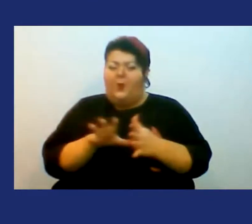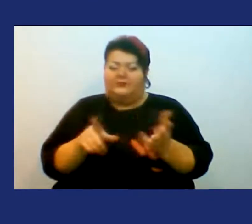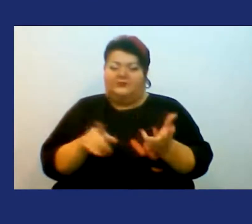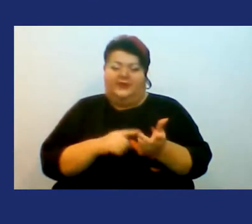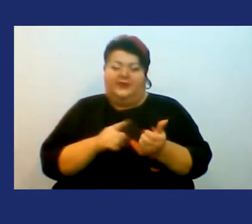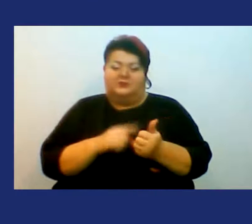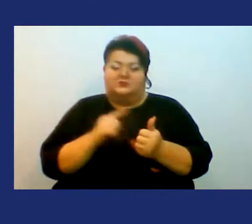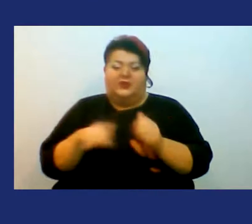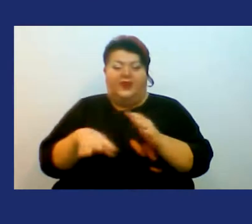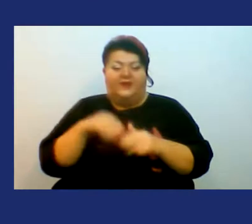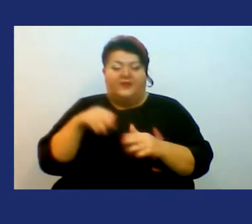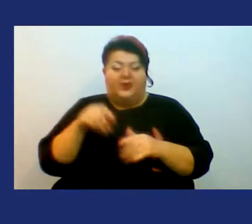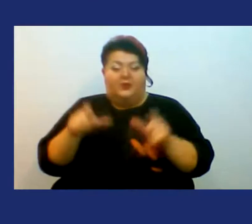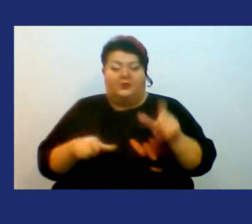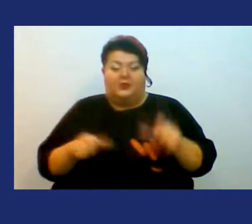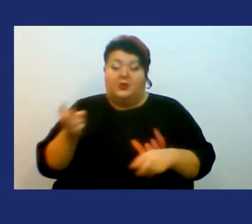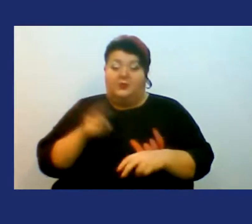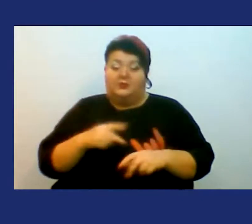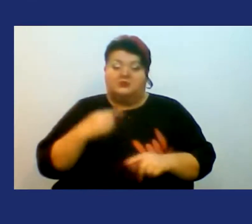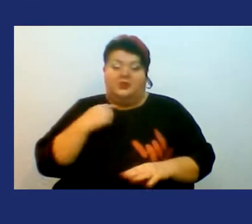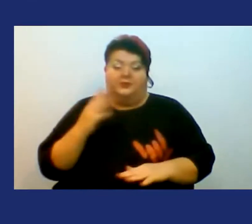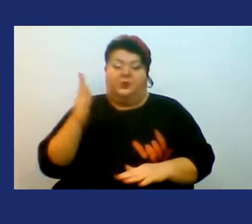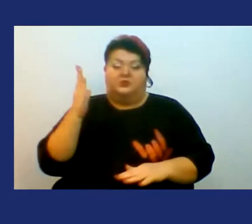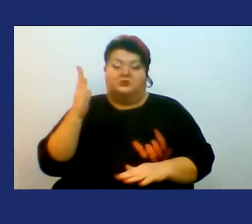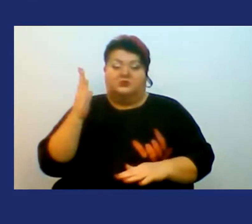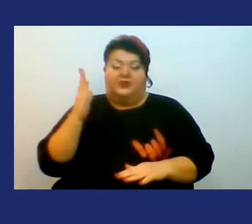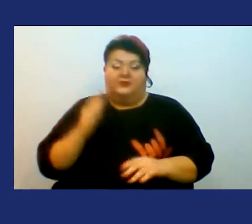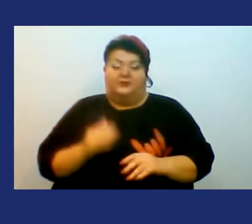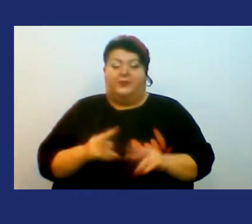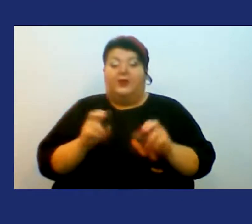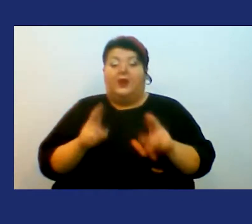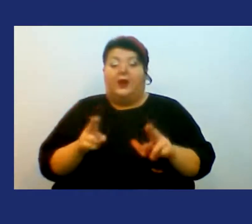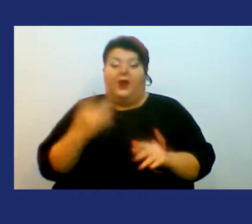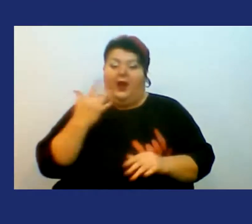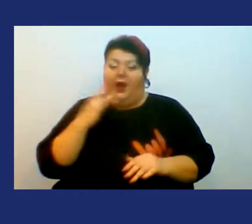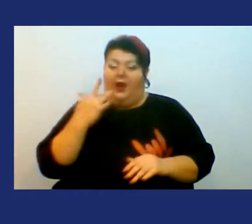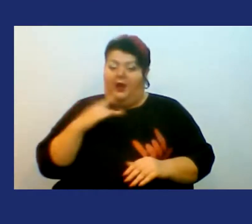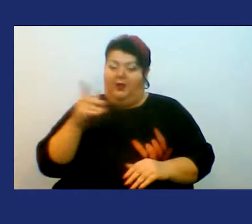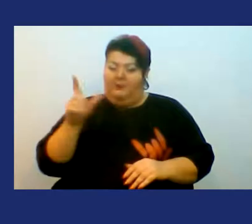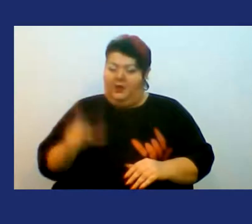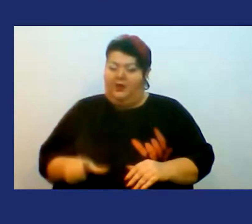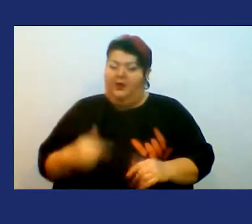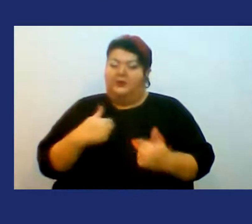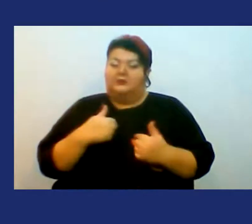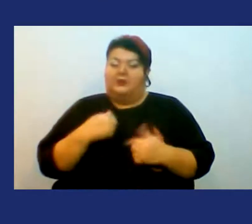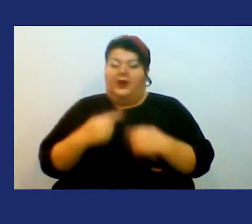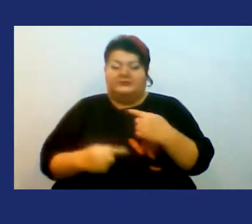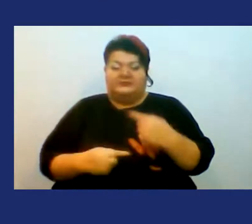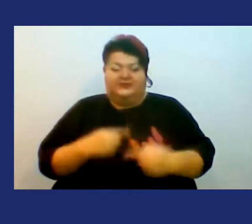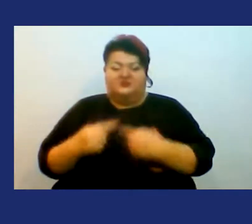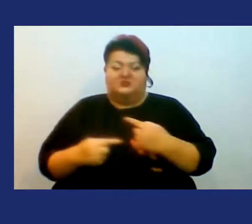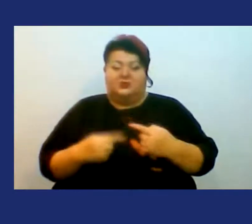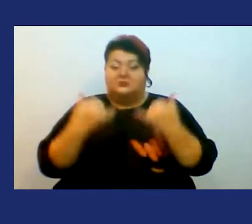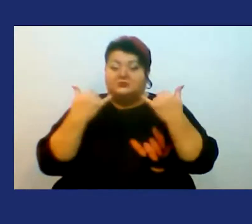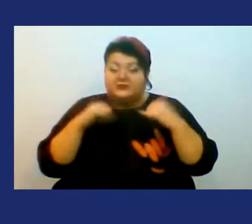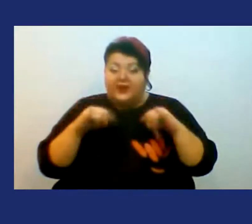an American, about how diverse and huge the United States is and what different experiences people are having with the voting process